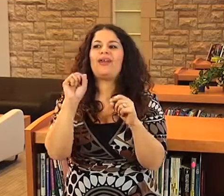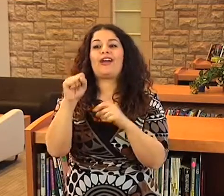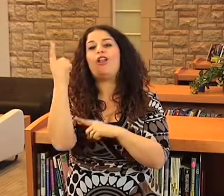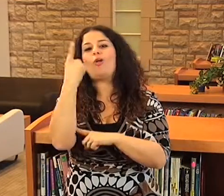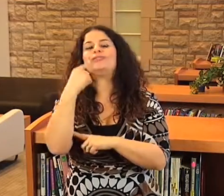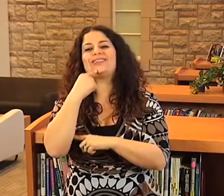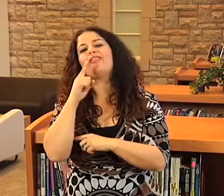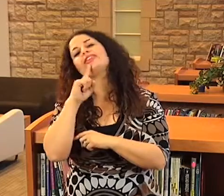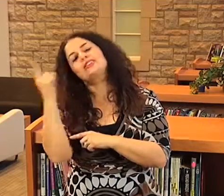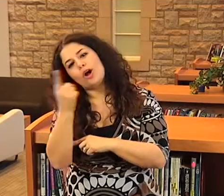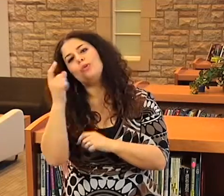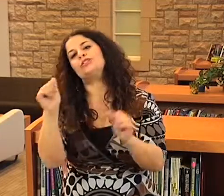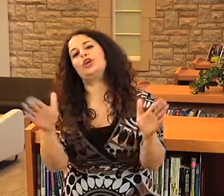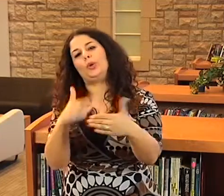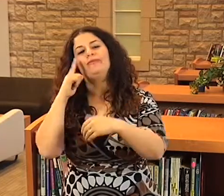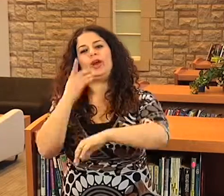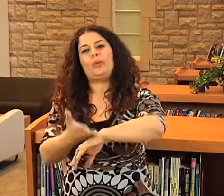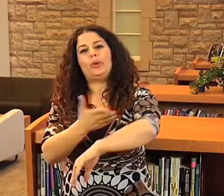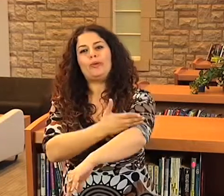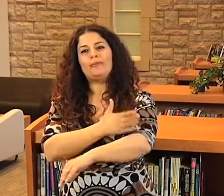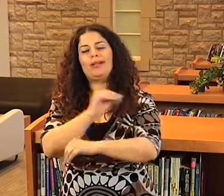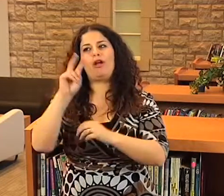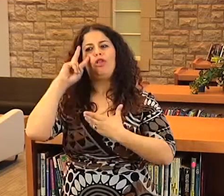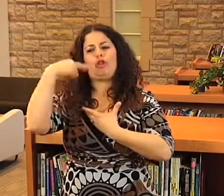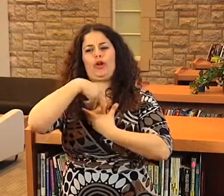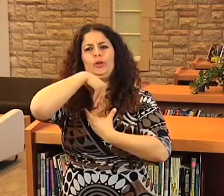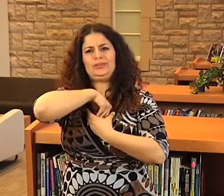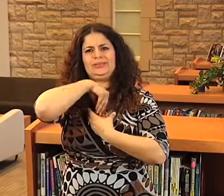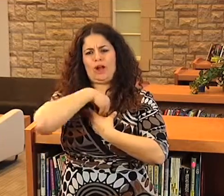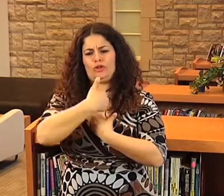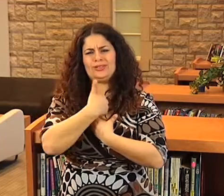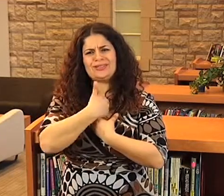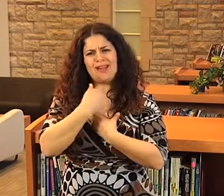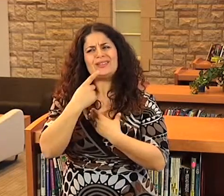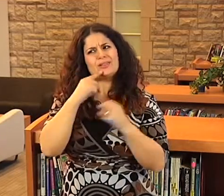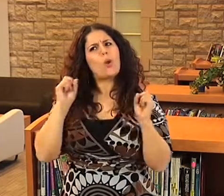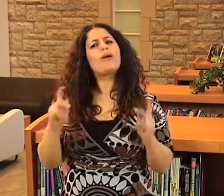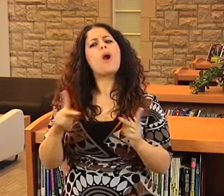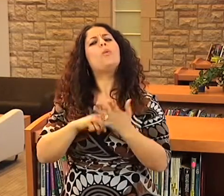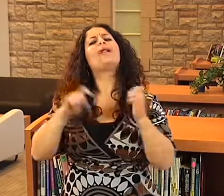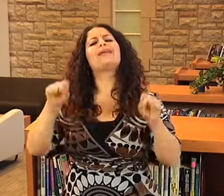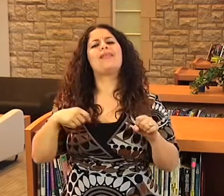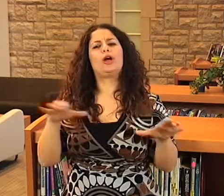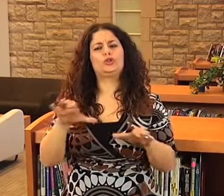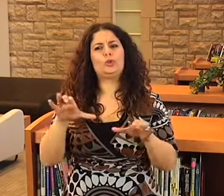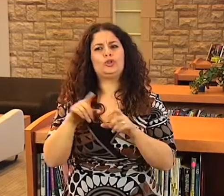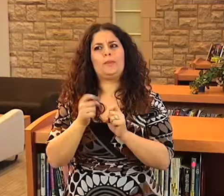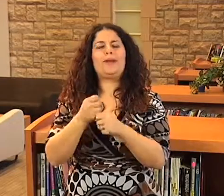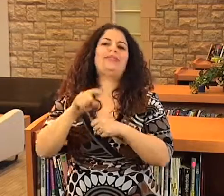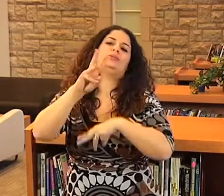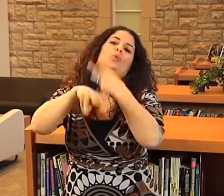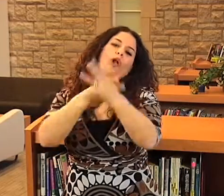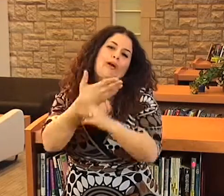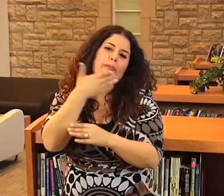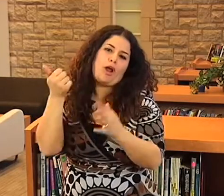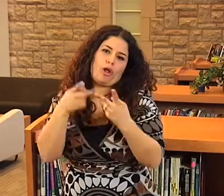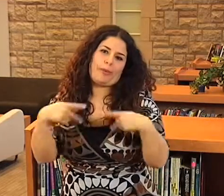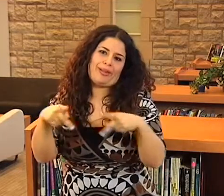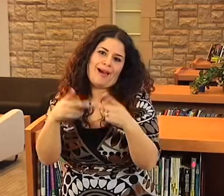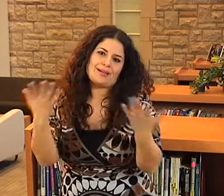kind of things I can recommend. I'd say there's always room for improvement. Look within yourself and see, what is it that I can do to make the world a